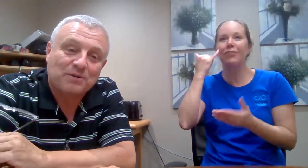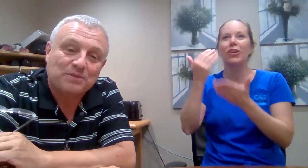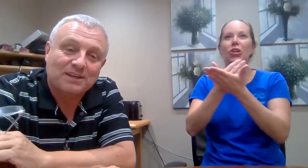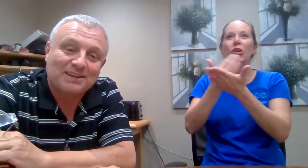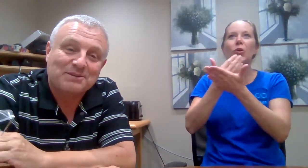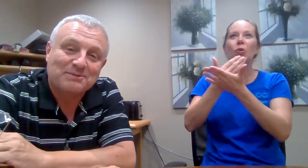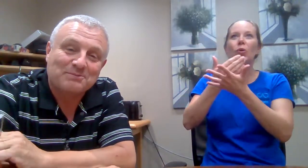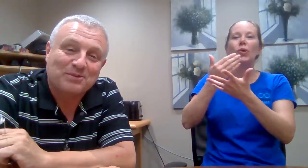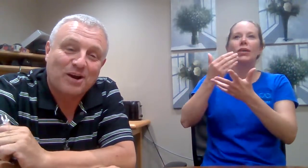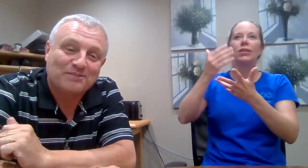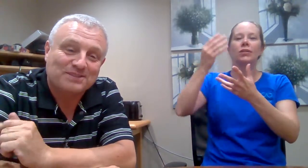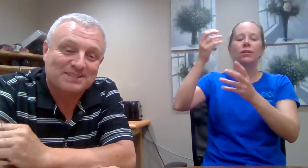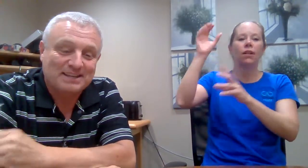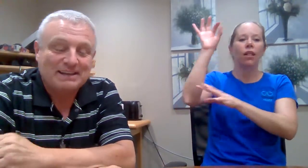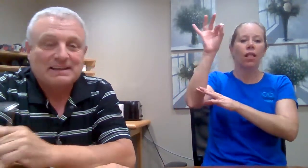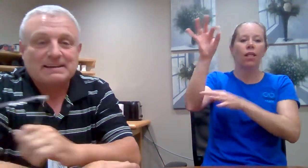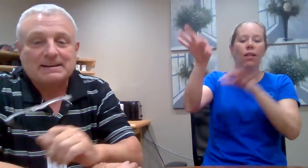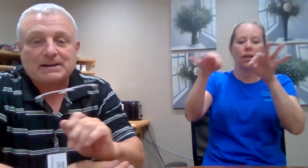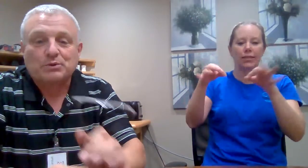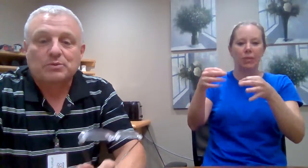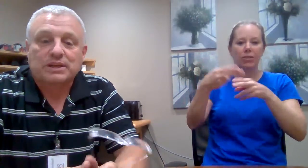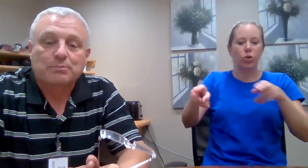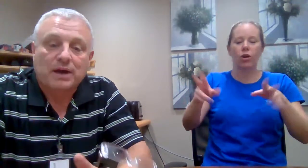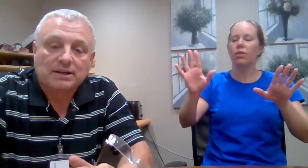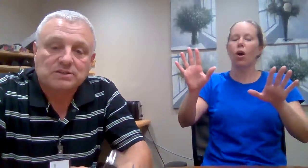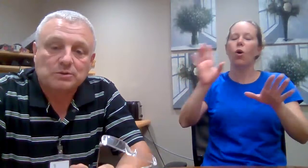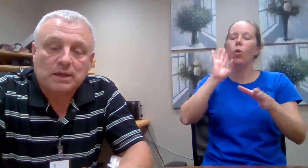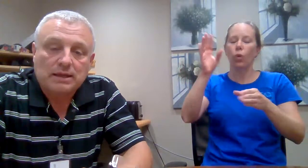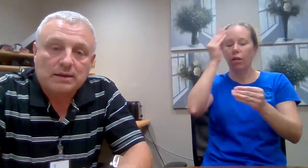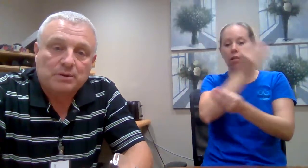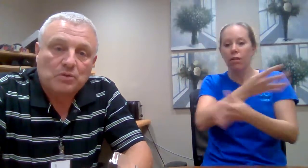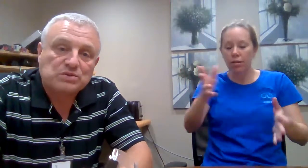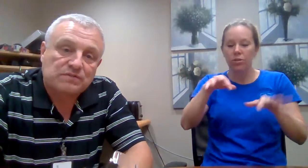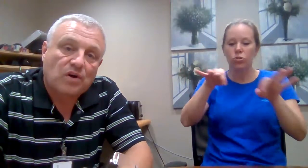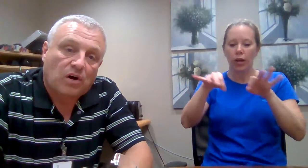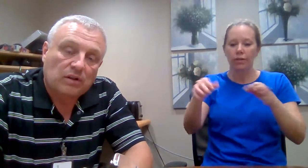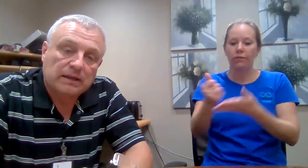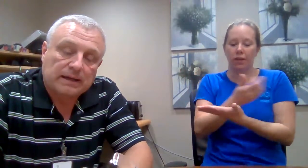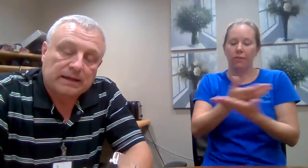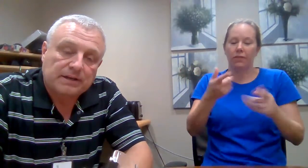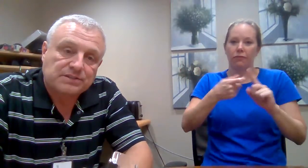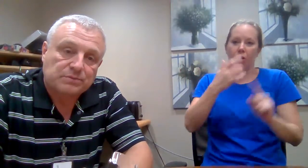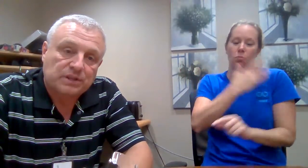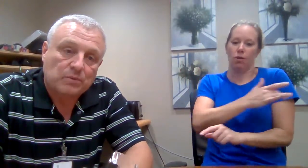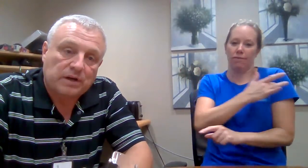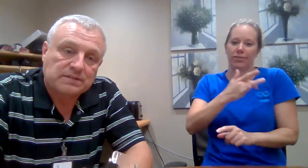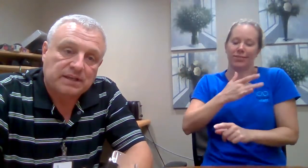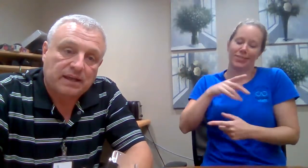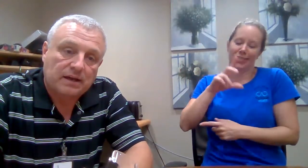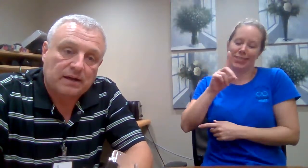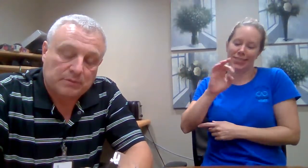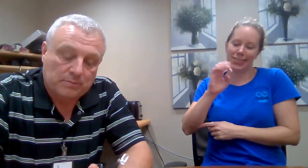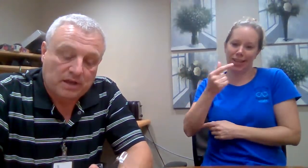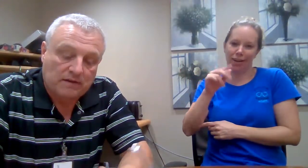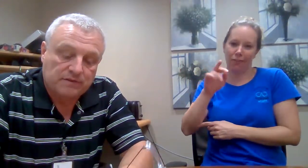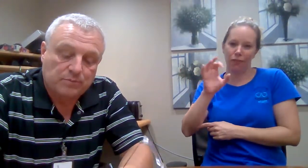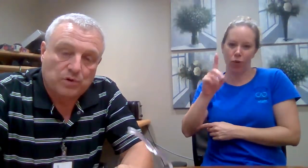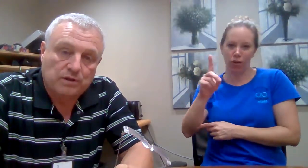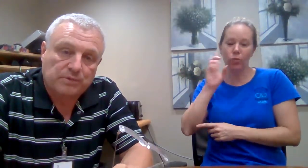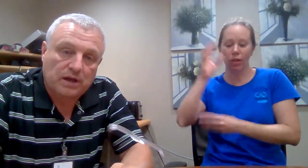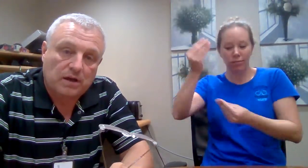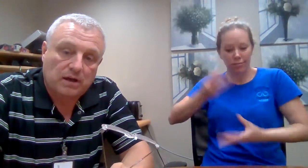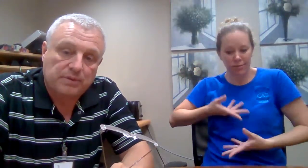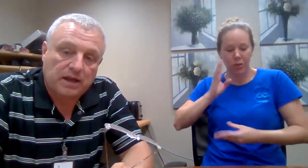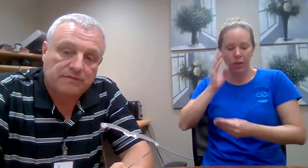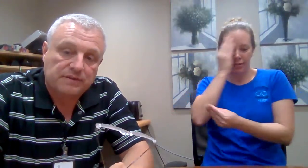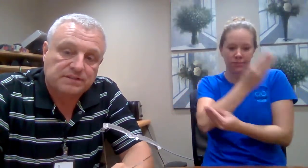directives from the province, we will get back to you. But most of all, I just really want to say on behalf of the board